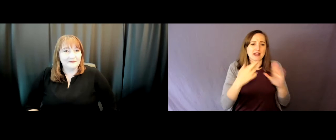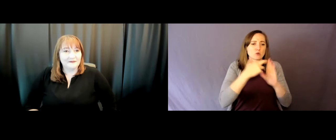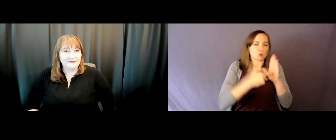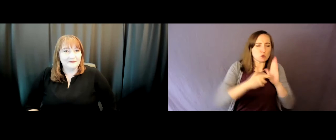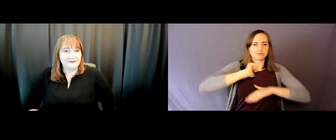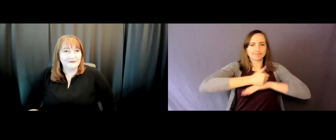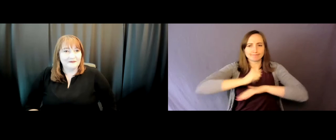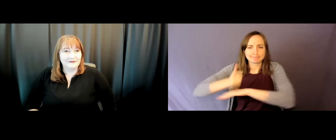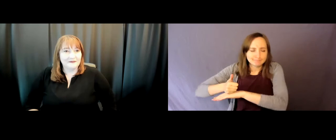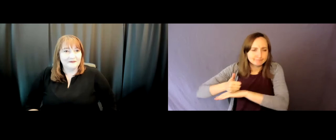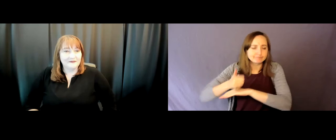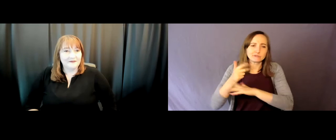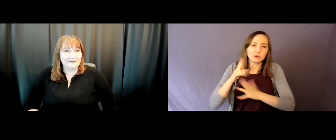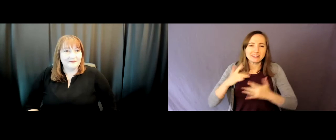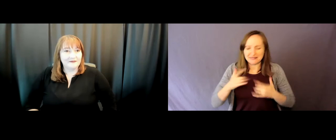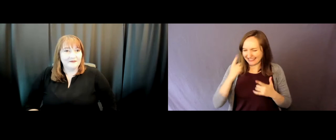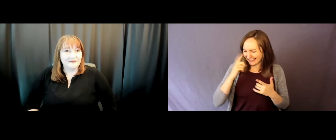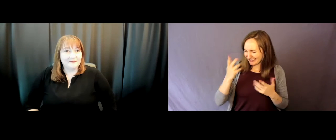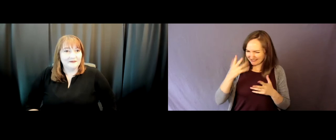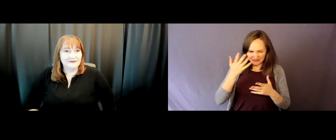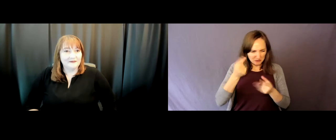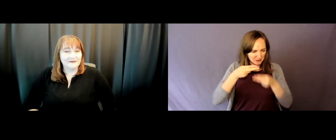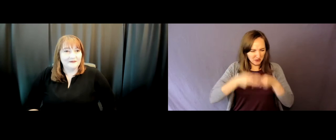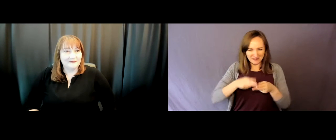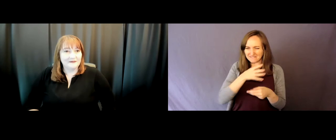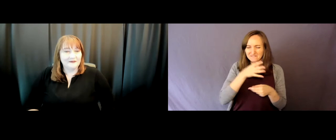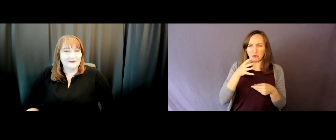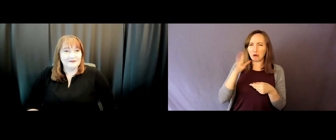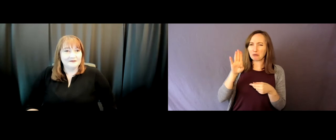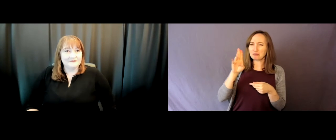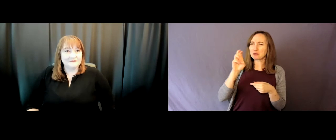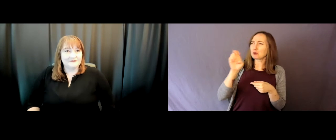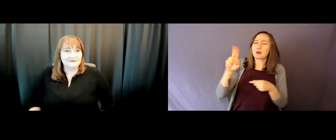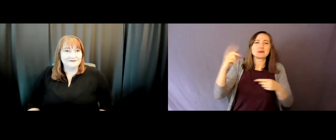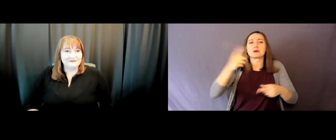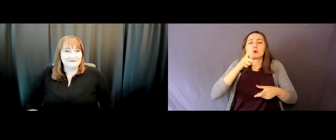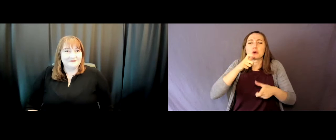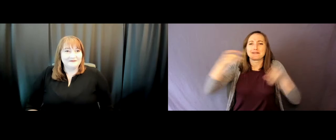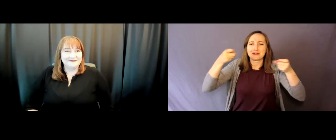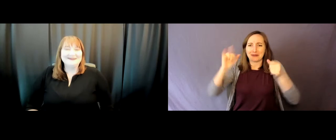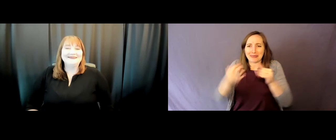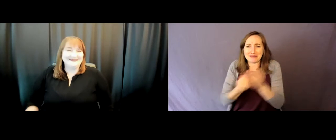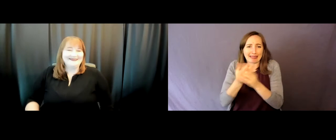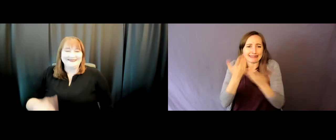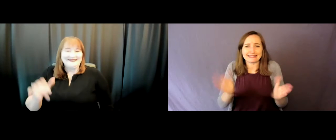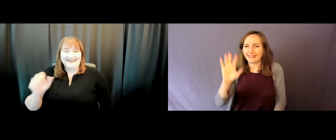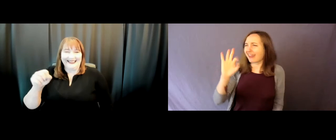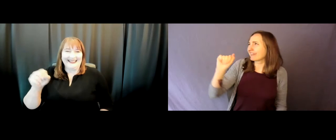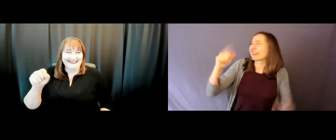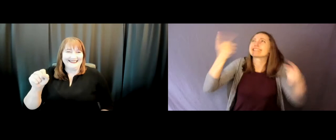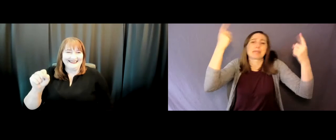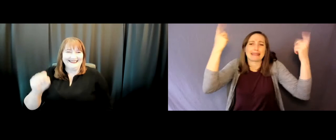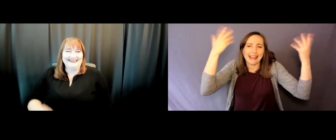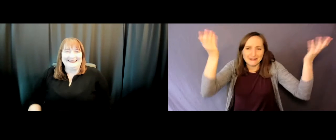the I forget what it's called. It's like the Farm Bureau or whoever is in charge of plants, the FFA or